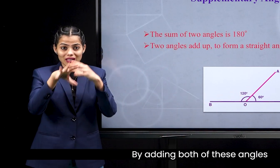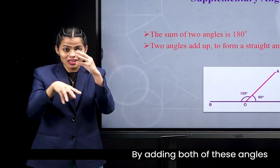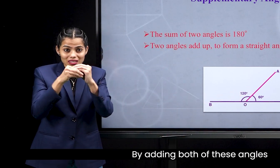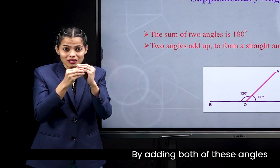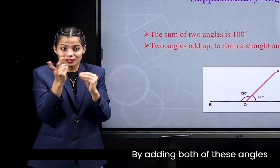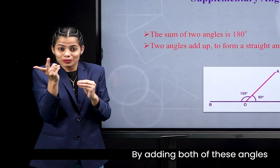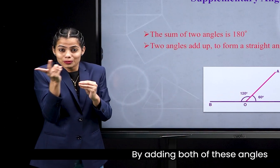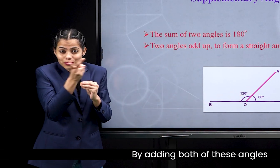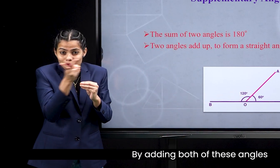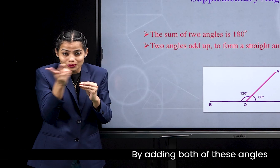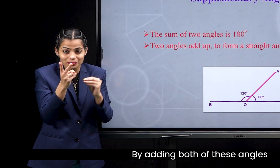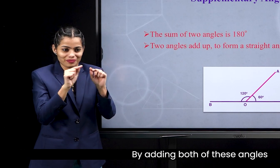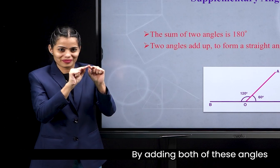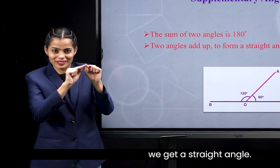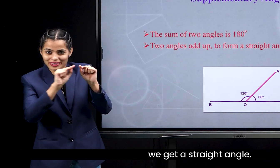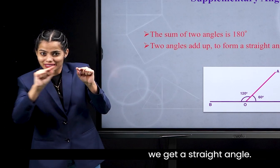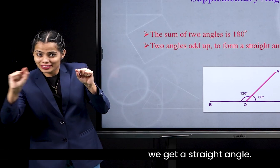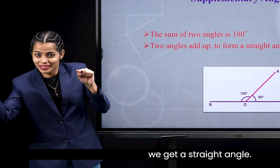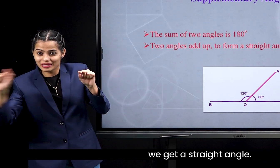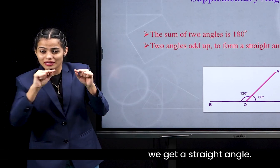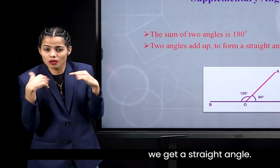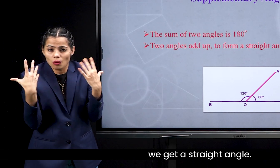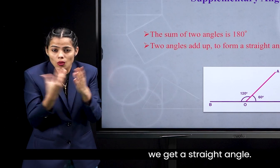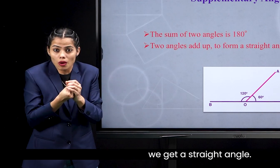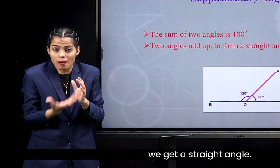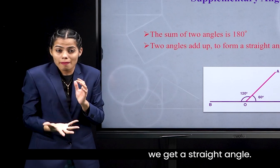By adding both of these angles, we get a straight angle.